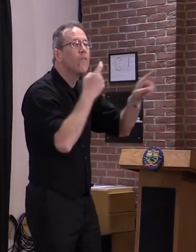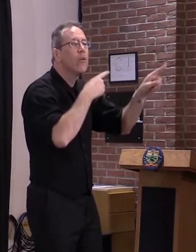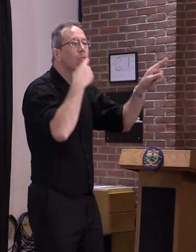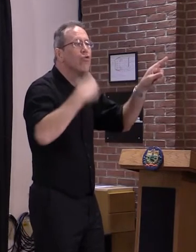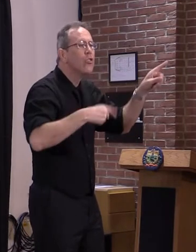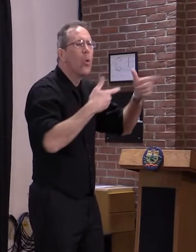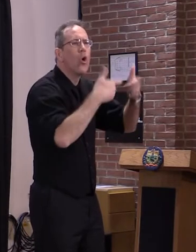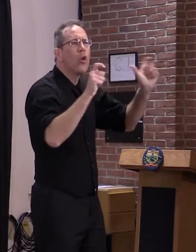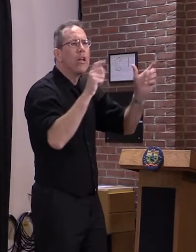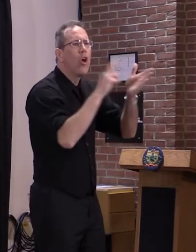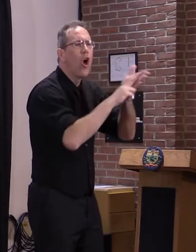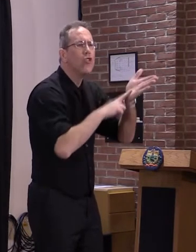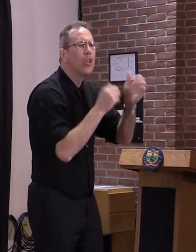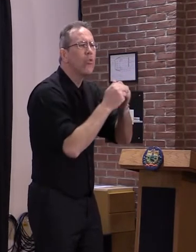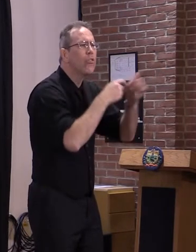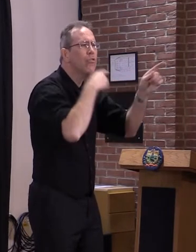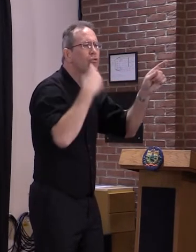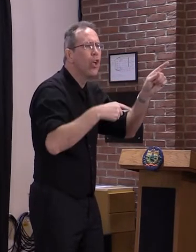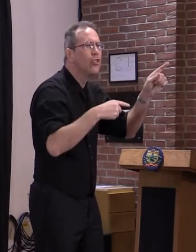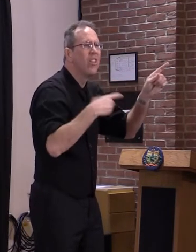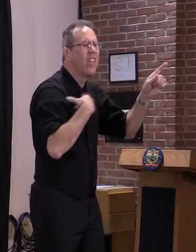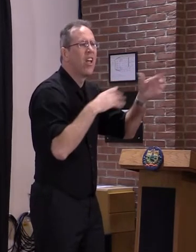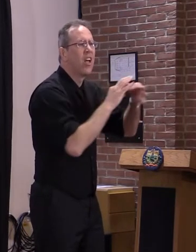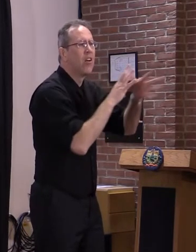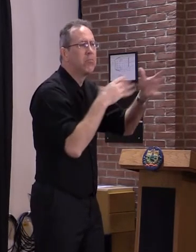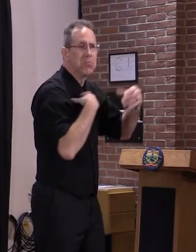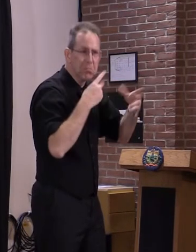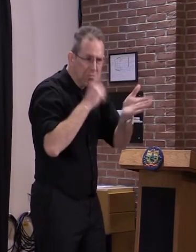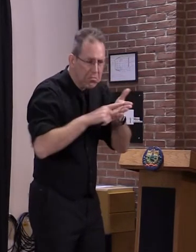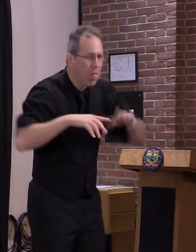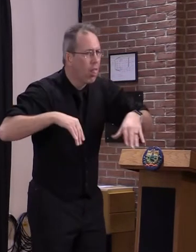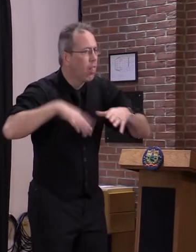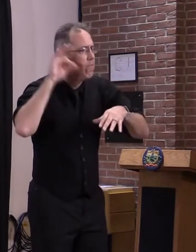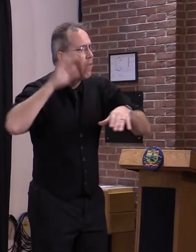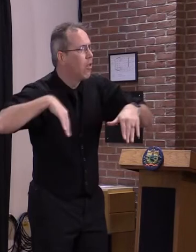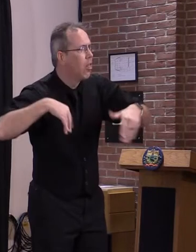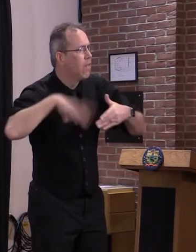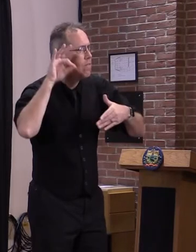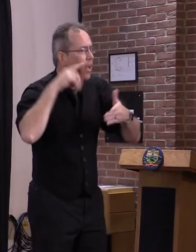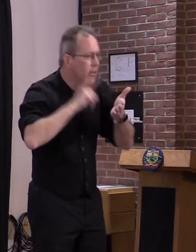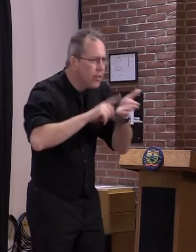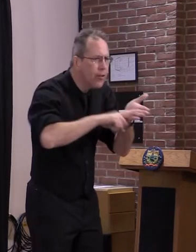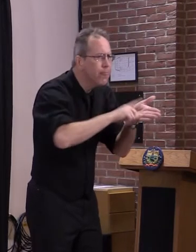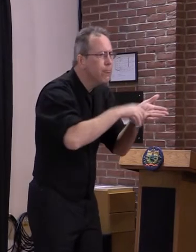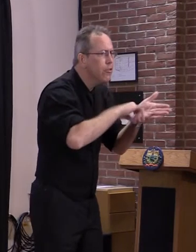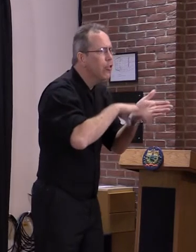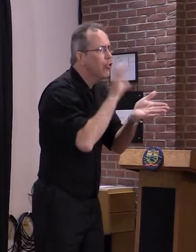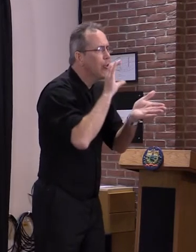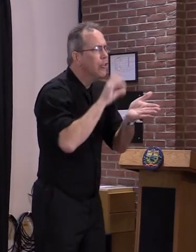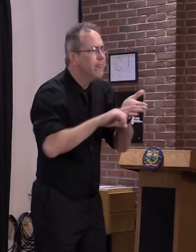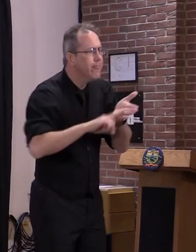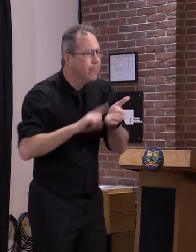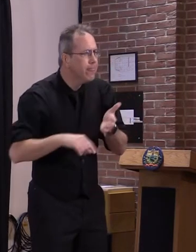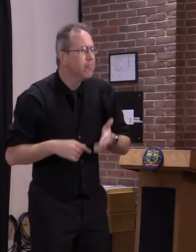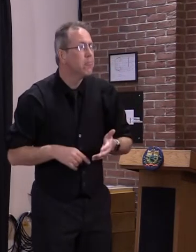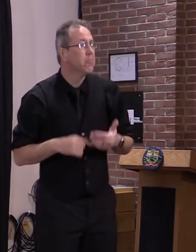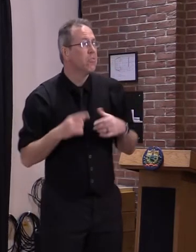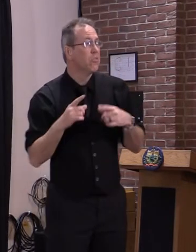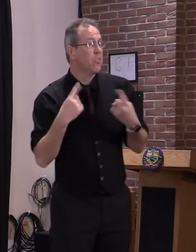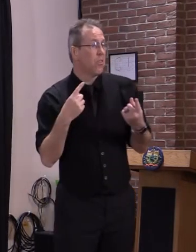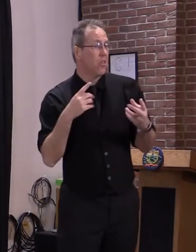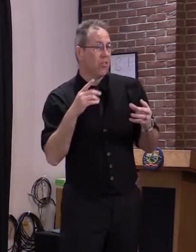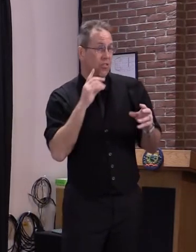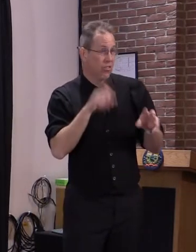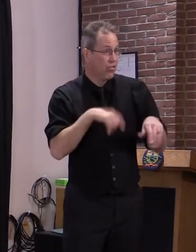to provide yet. Some of the challenges, Colin, is that you have to do some research